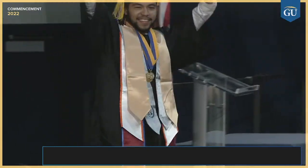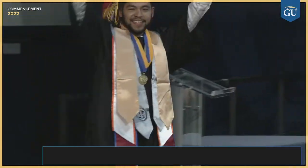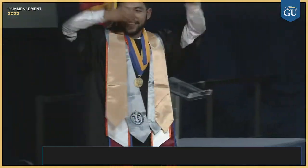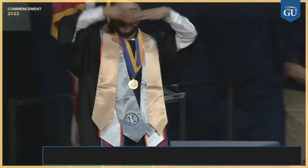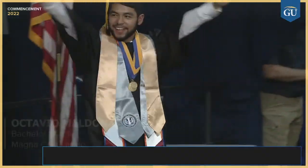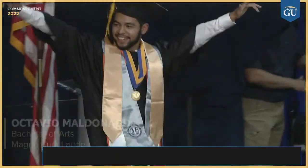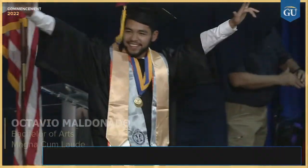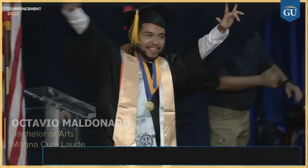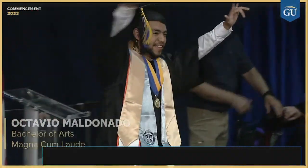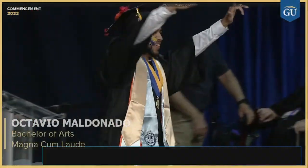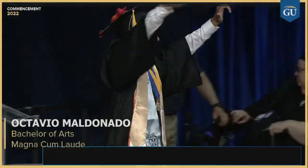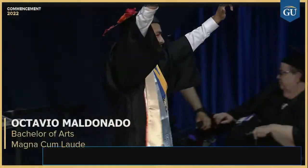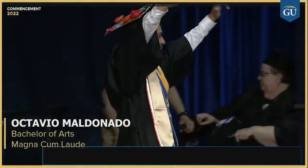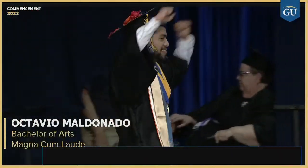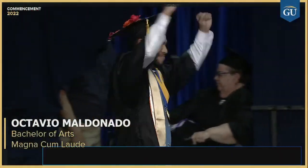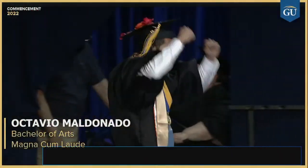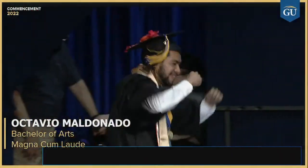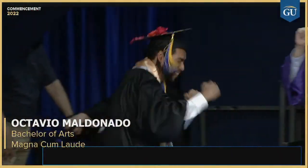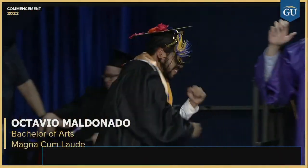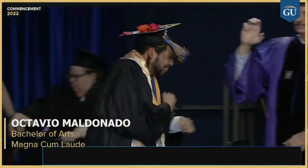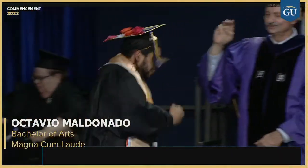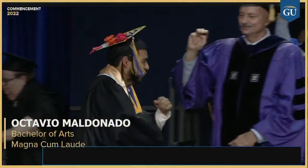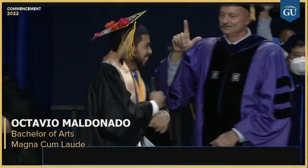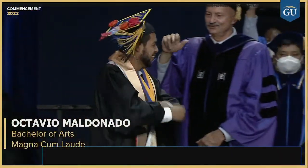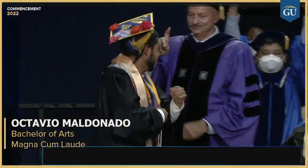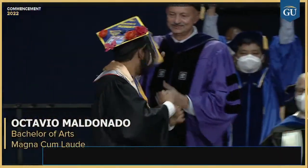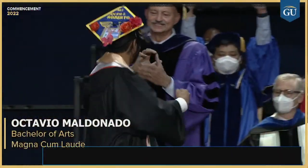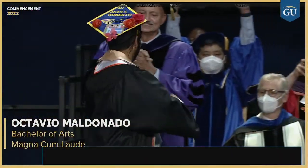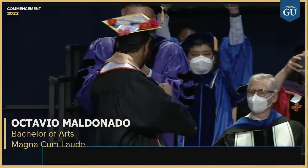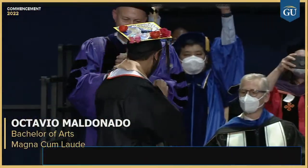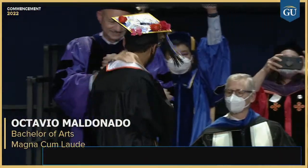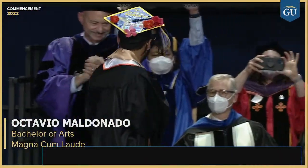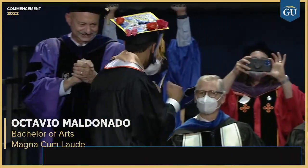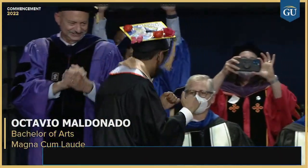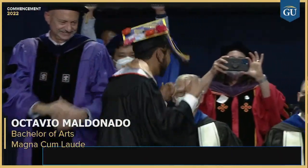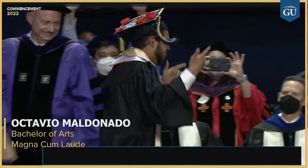Octavio Maldonado, Bachelor of Arts, magna cum laude.